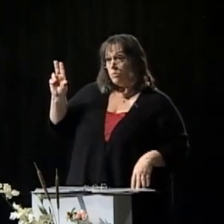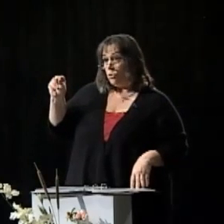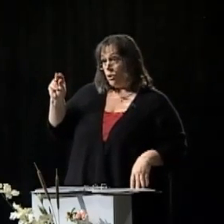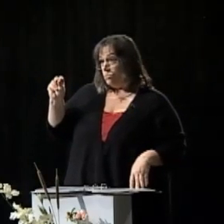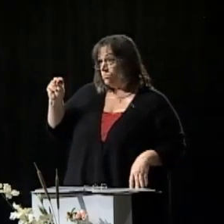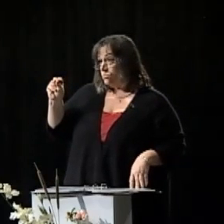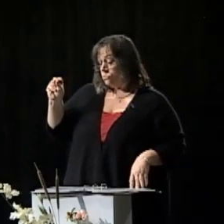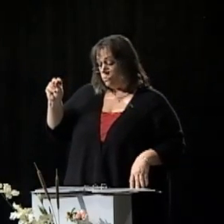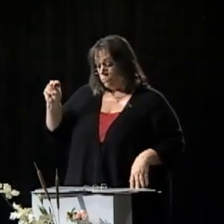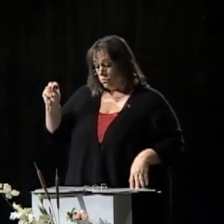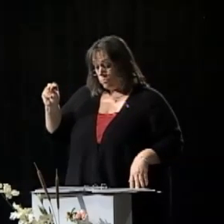no,